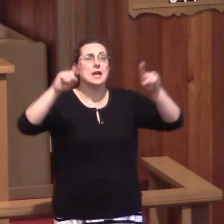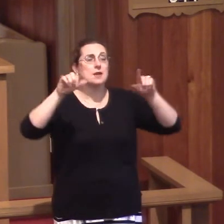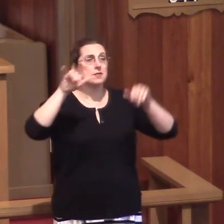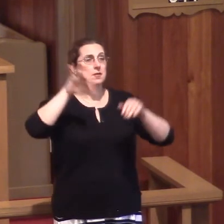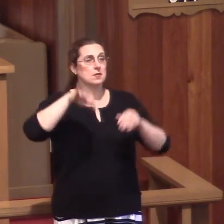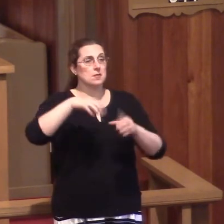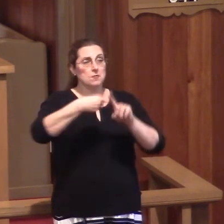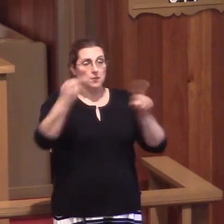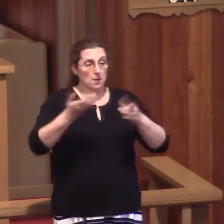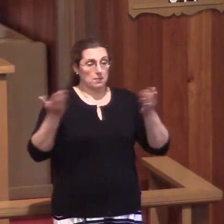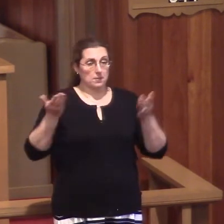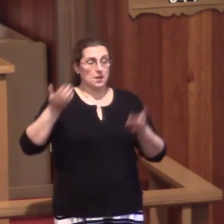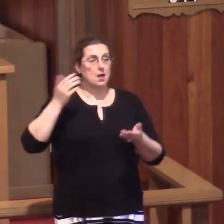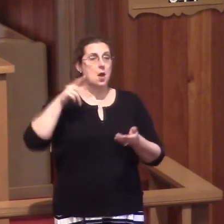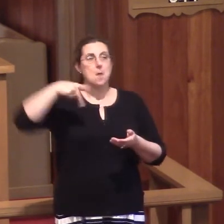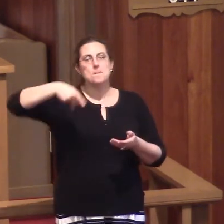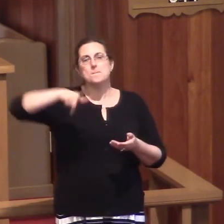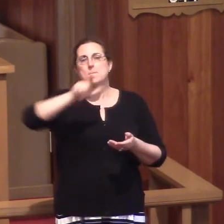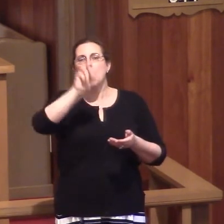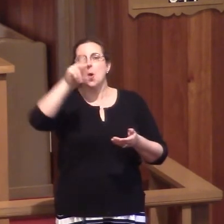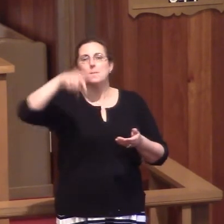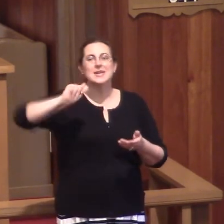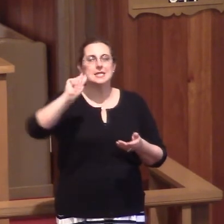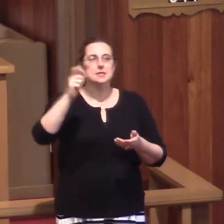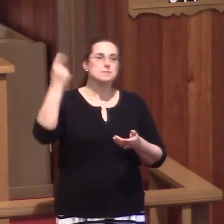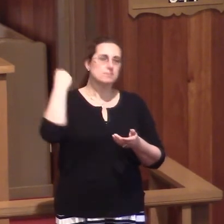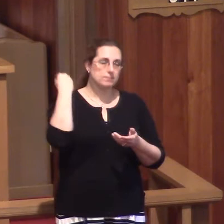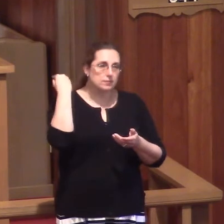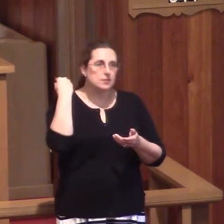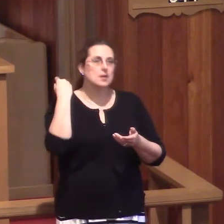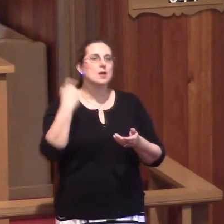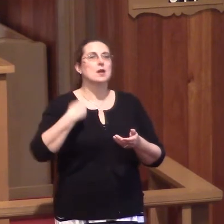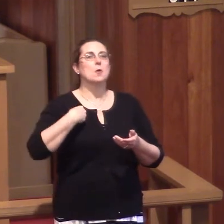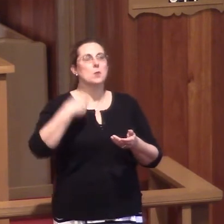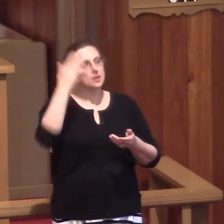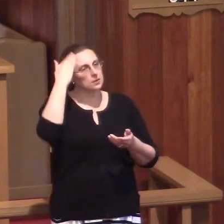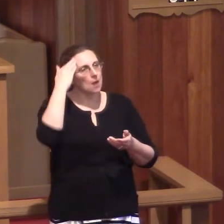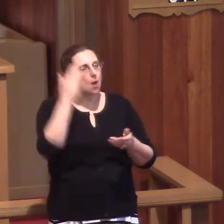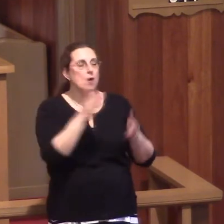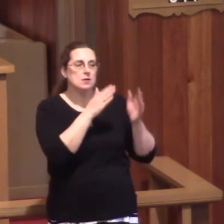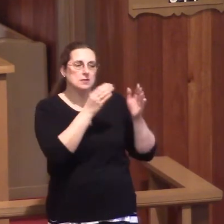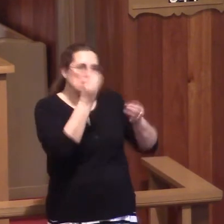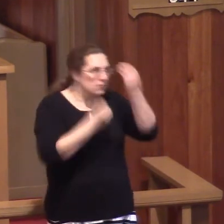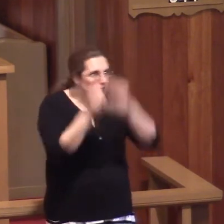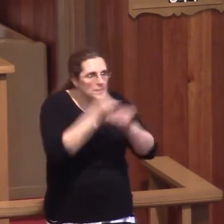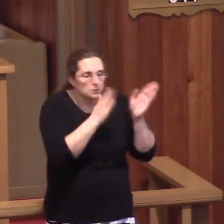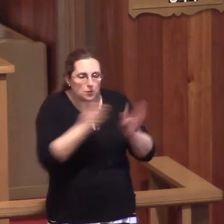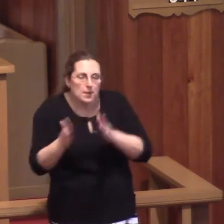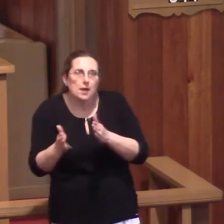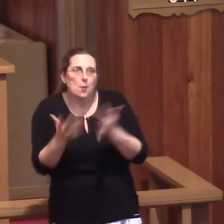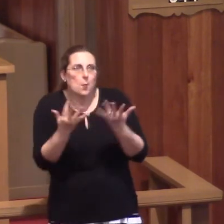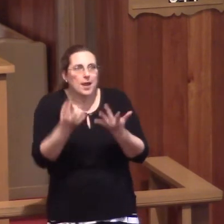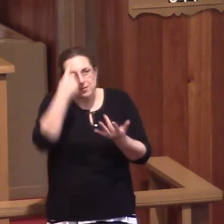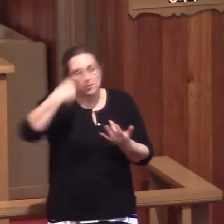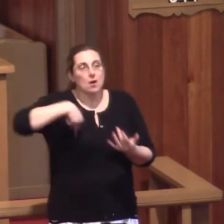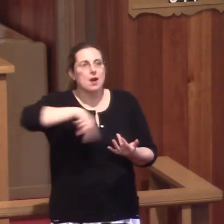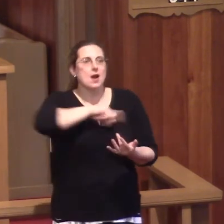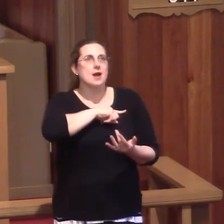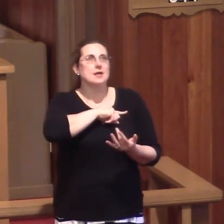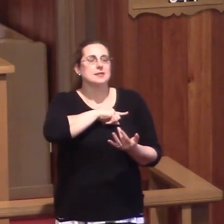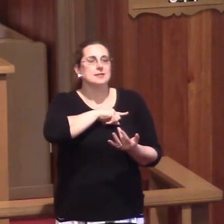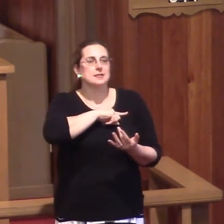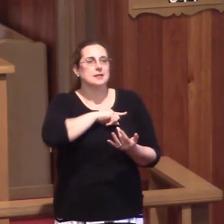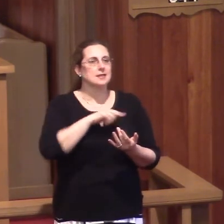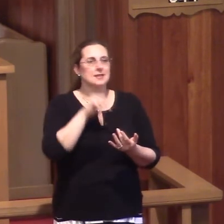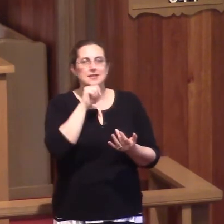We are given Faith to trust That this feast Is prepared And waiting For us. It's